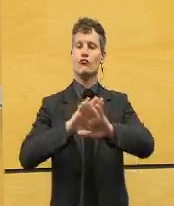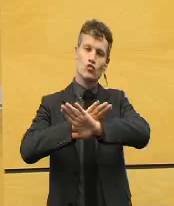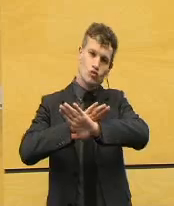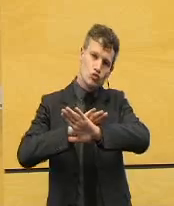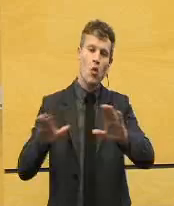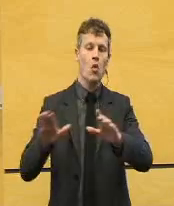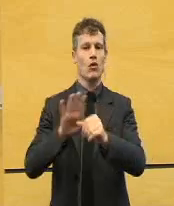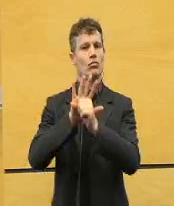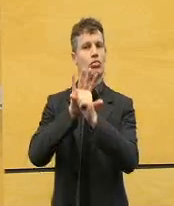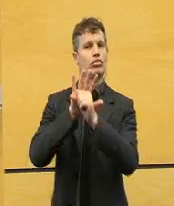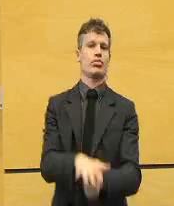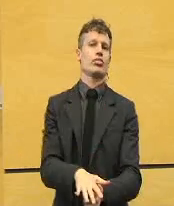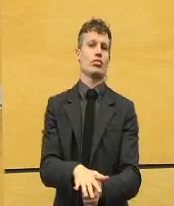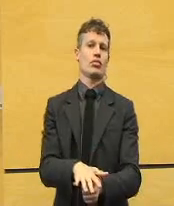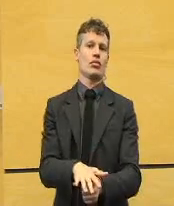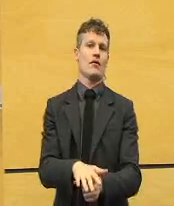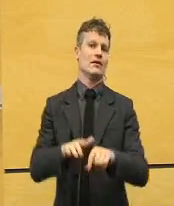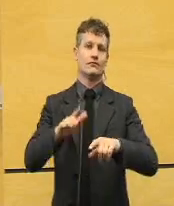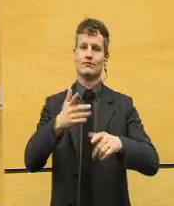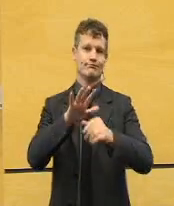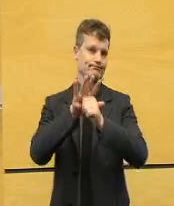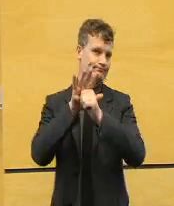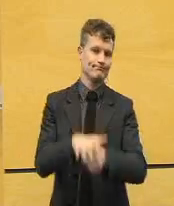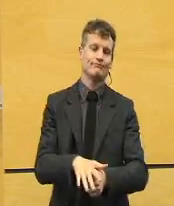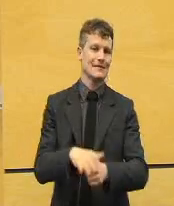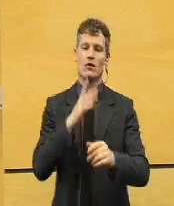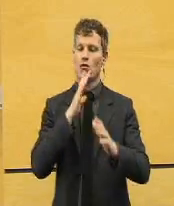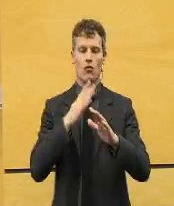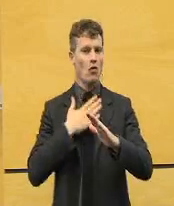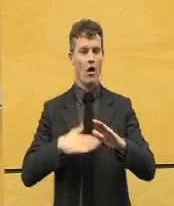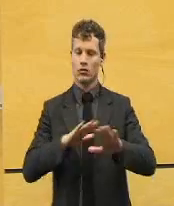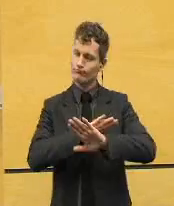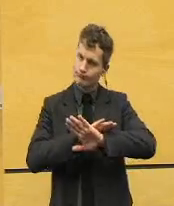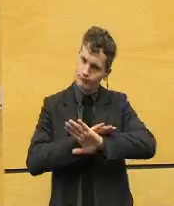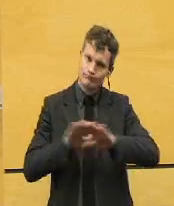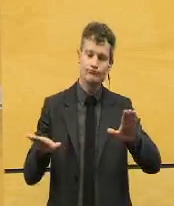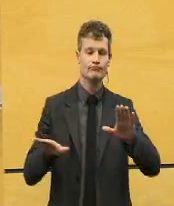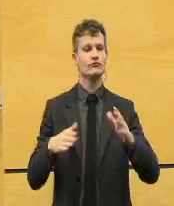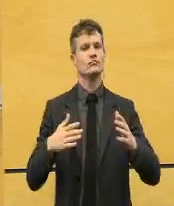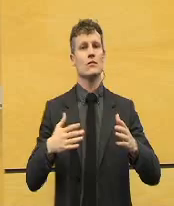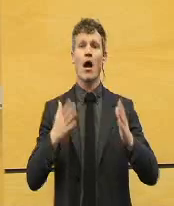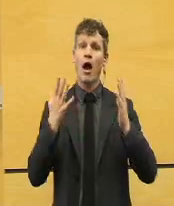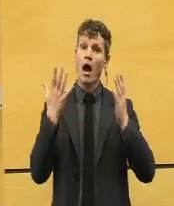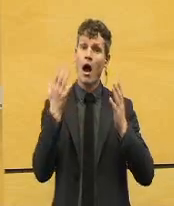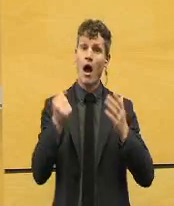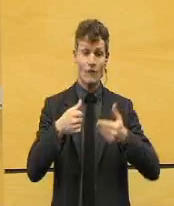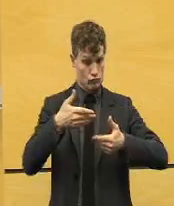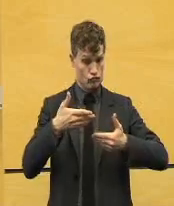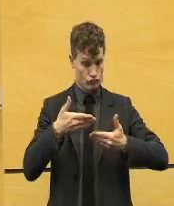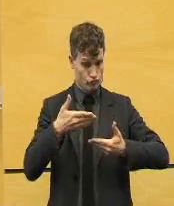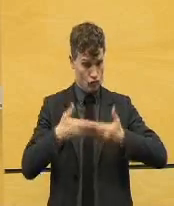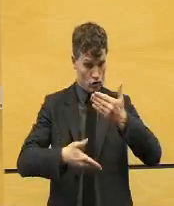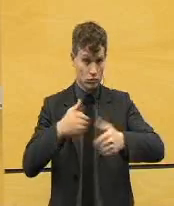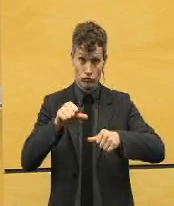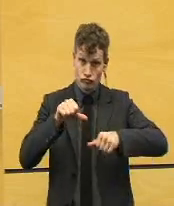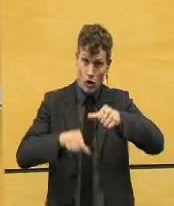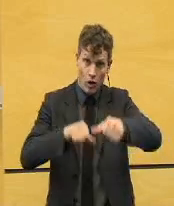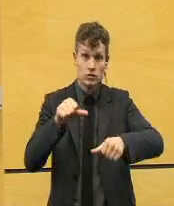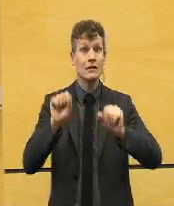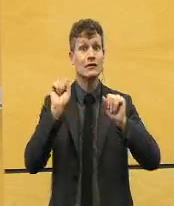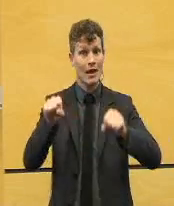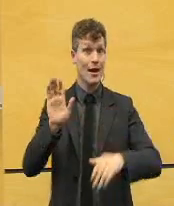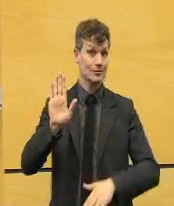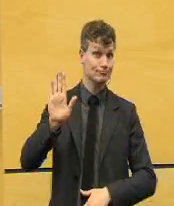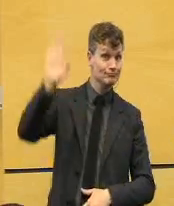disability to receive complaints and requests for legal assistance.